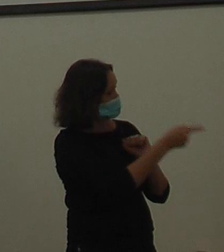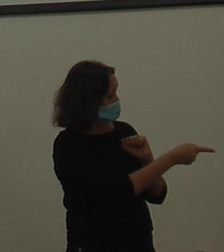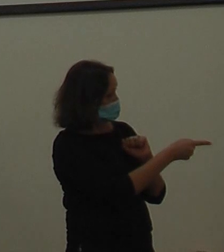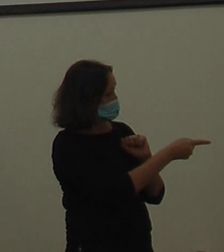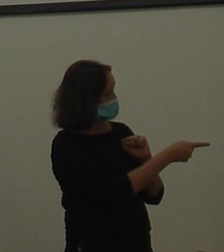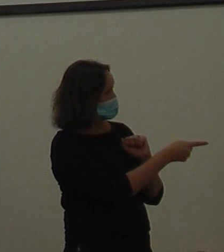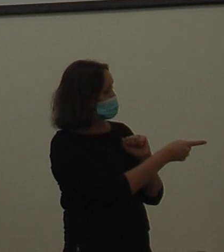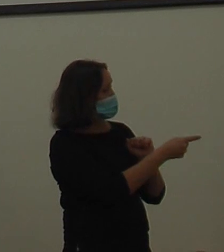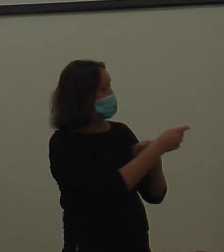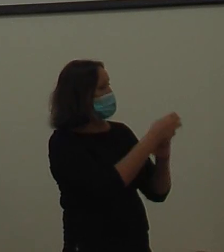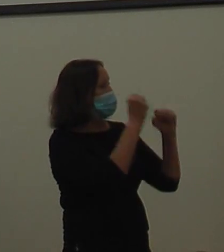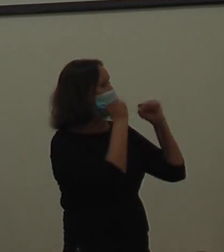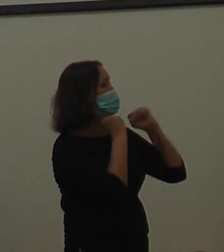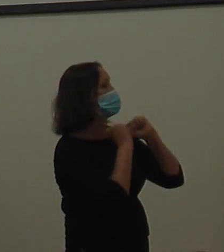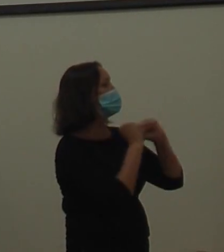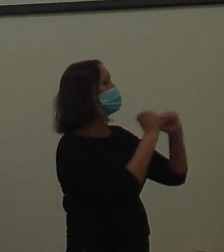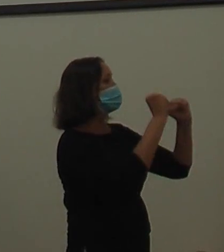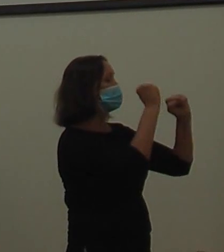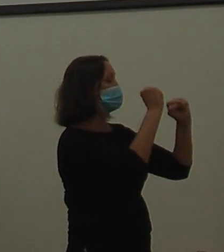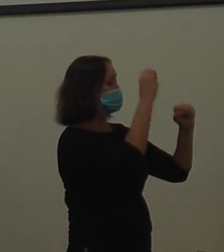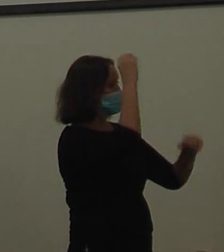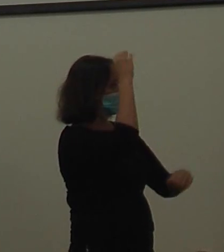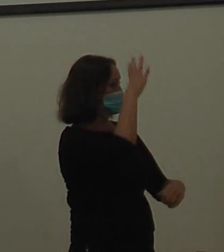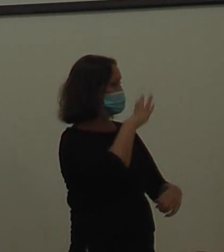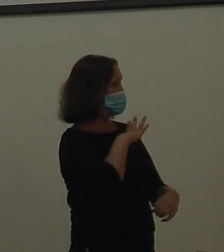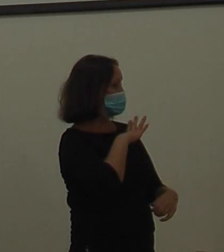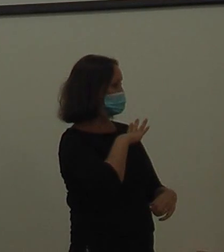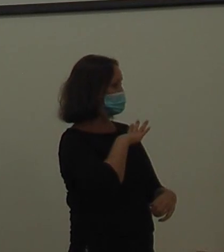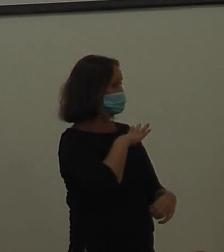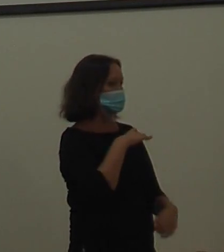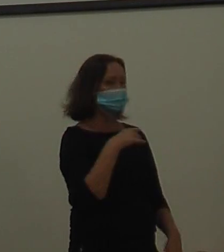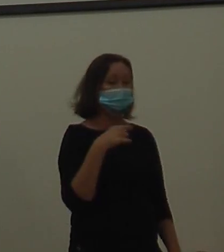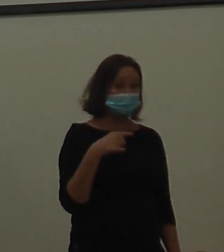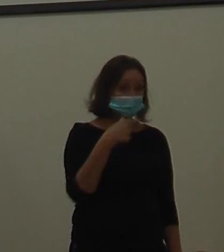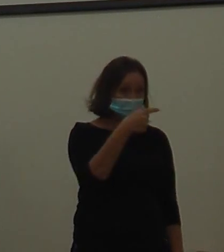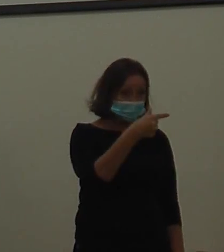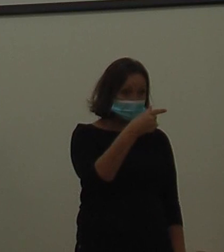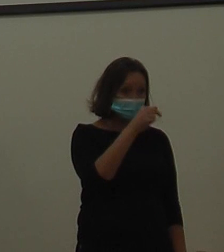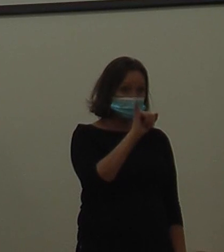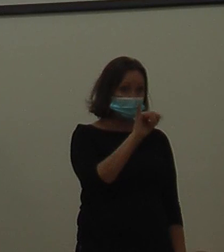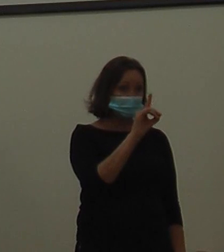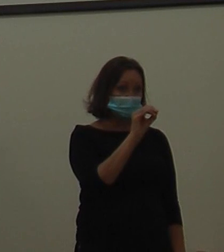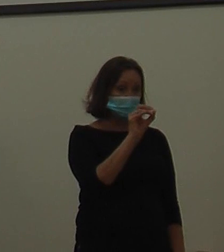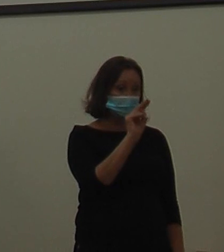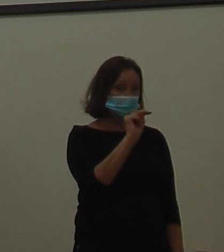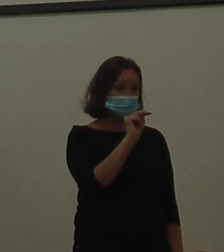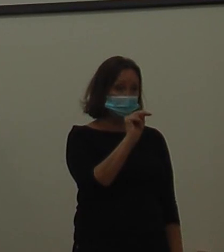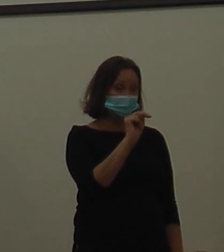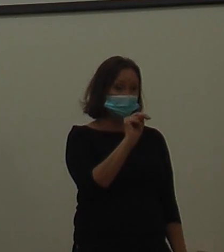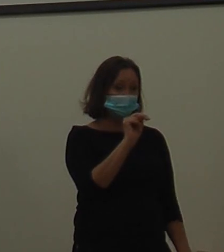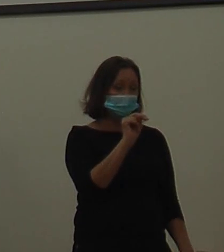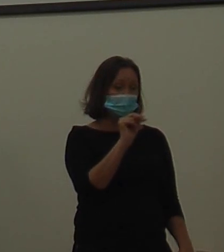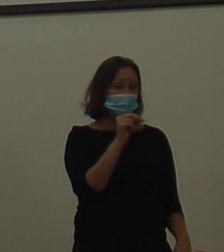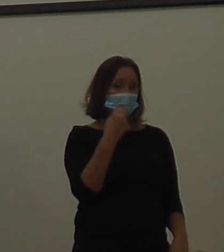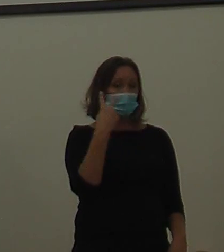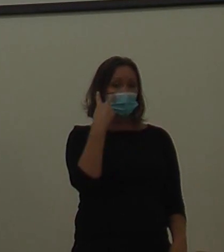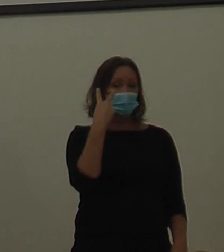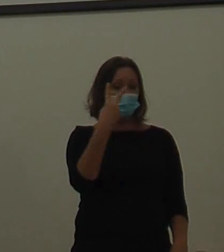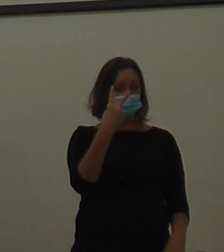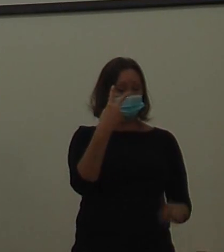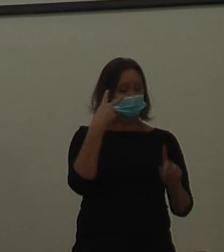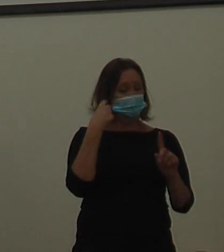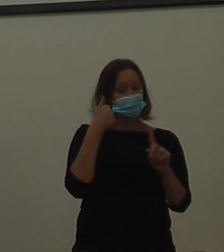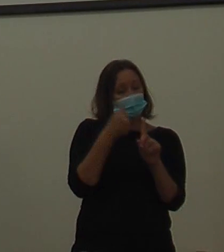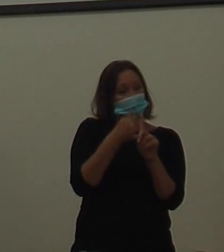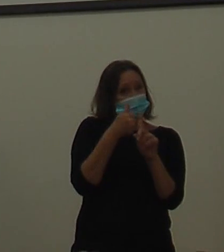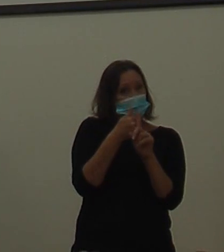O mighty man of valor.'" Gideon could see himself as one